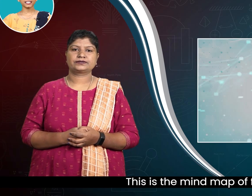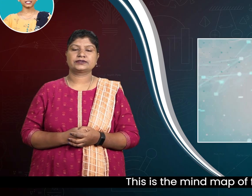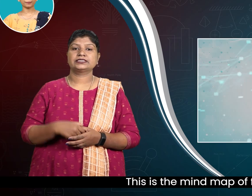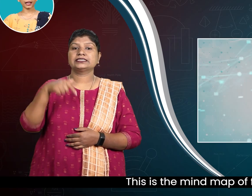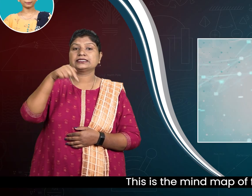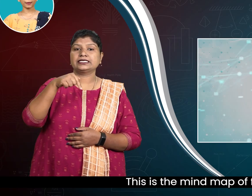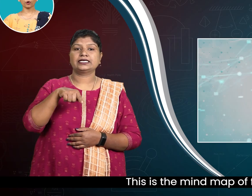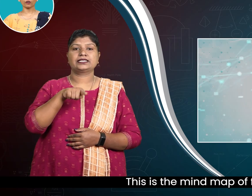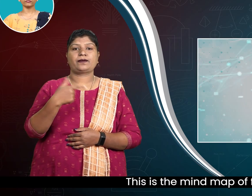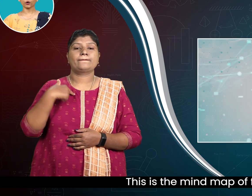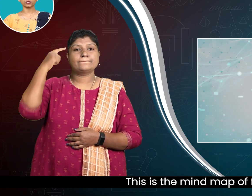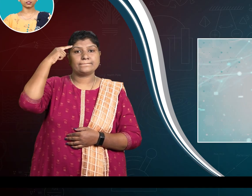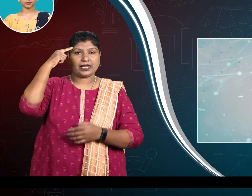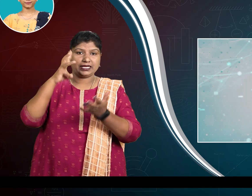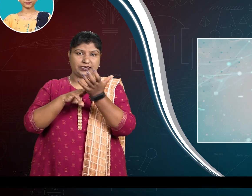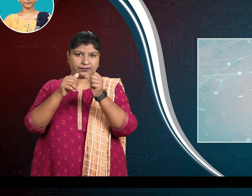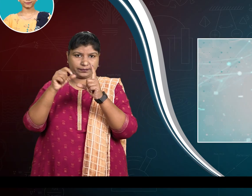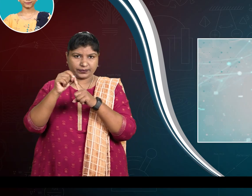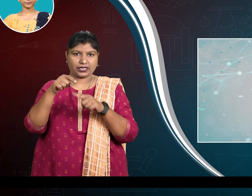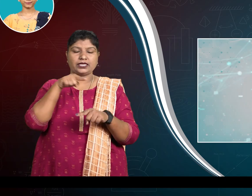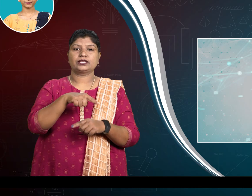This is the mind map of force.